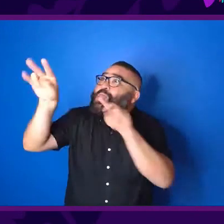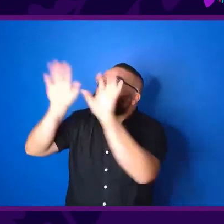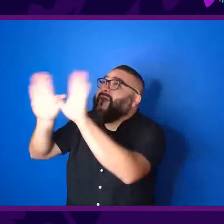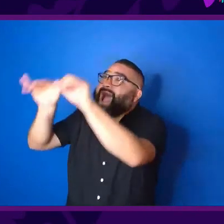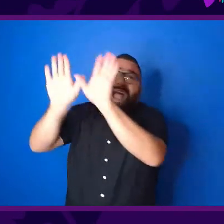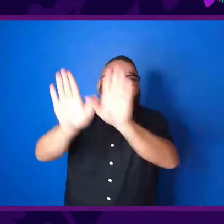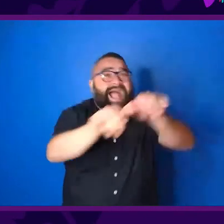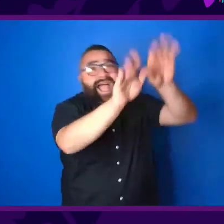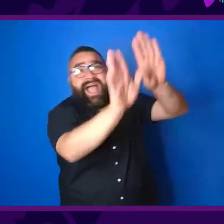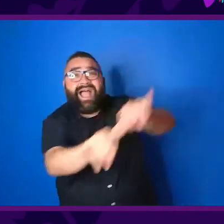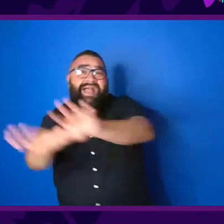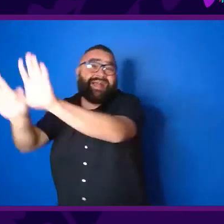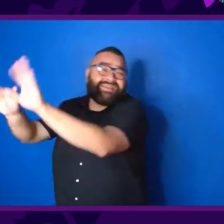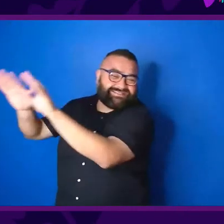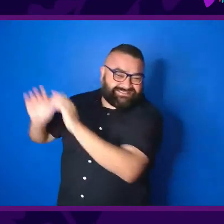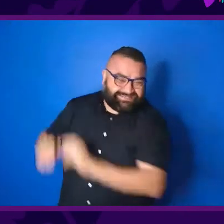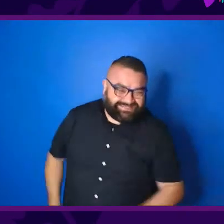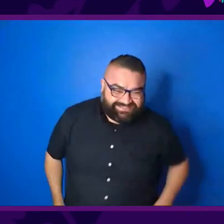ruiseñores.